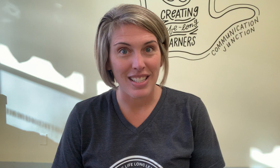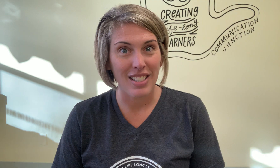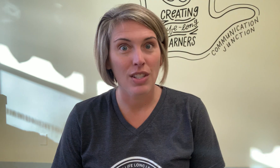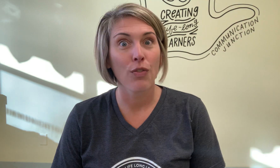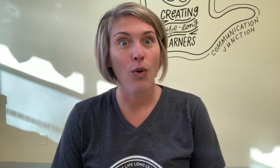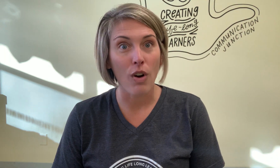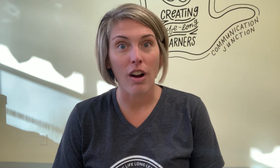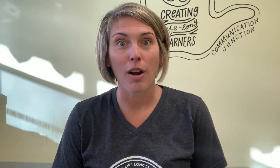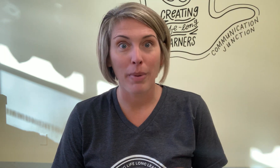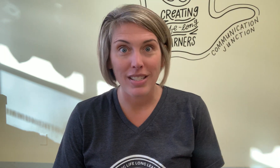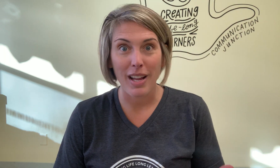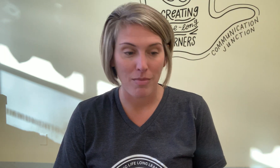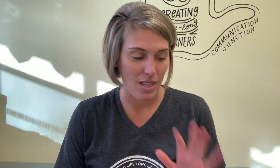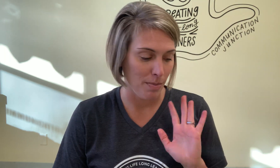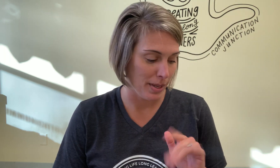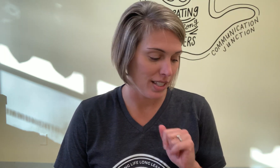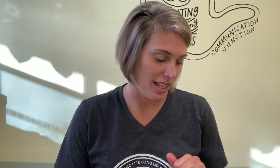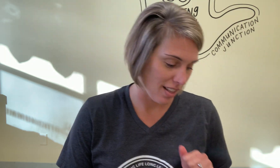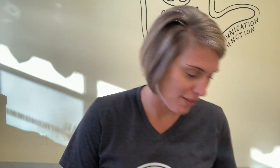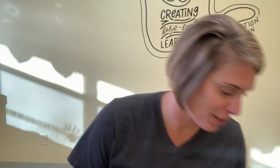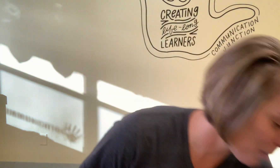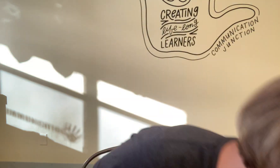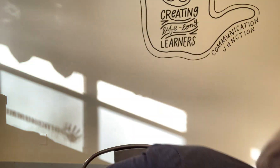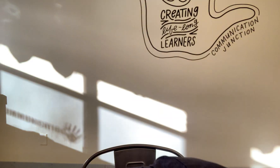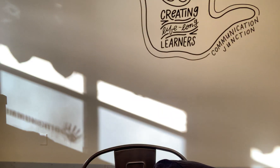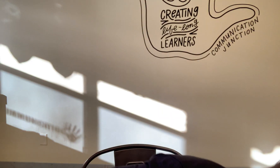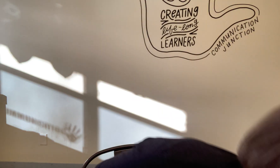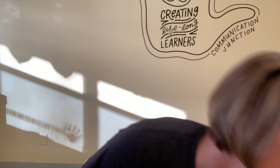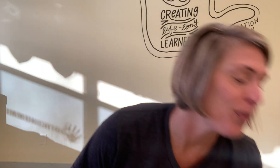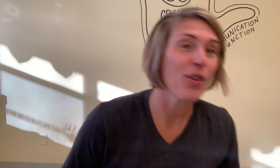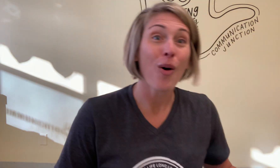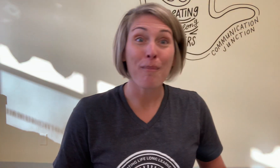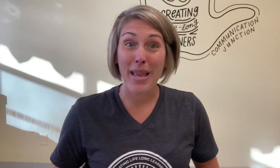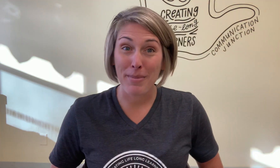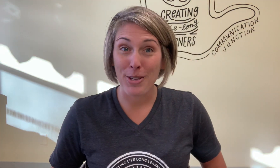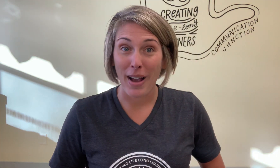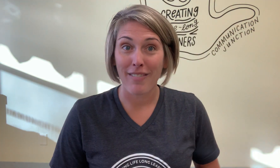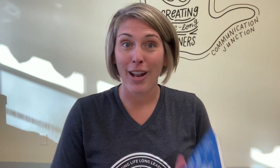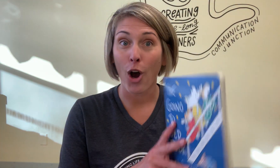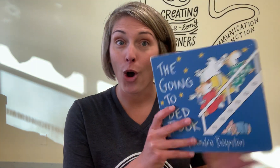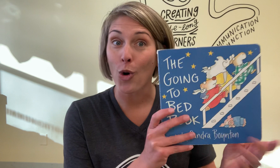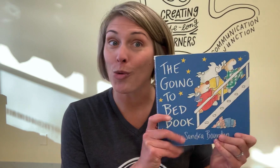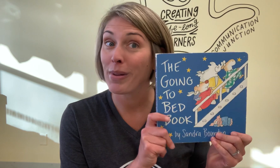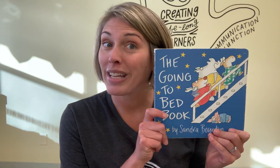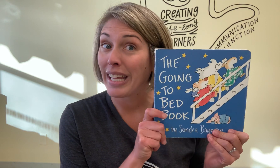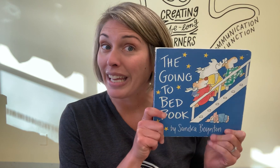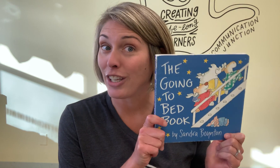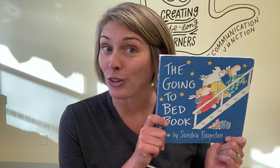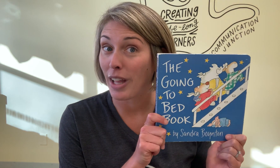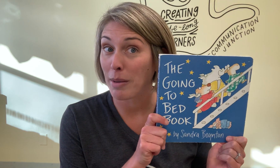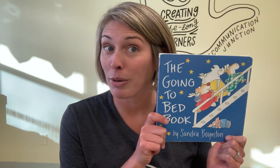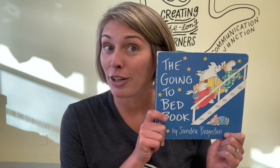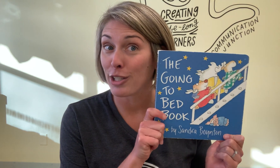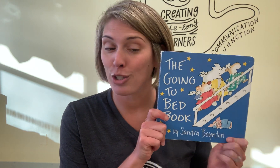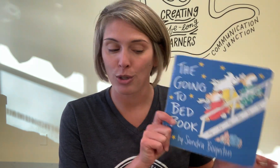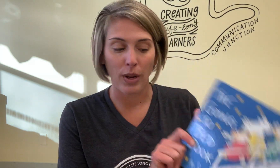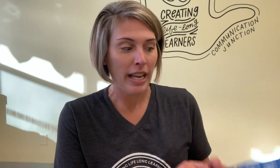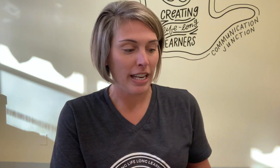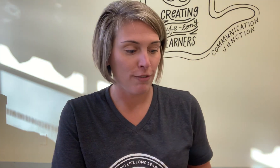classes for our bedtime theme because I love it so much. So maybe you have it at home in your libraries too. If you